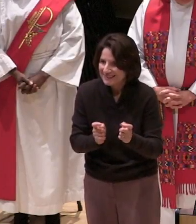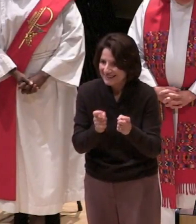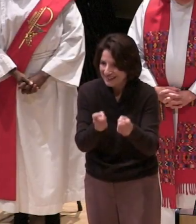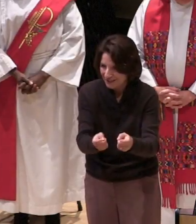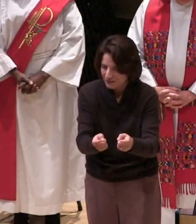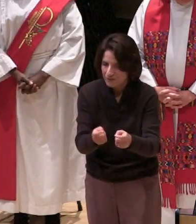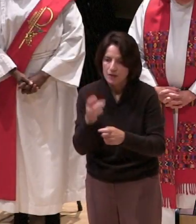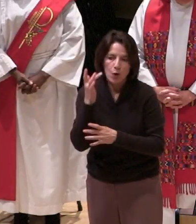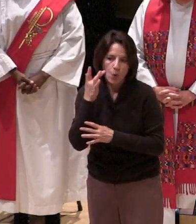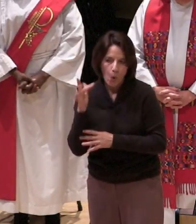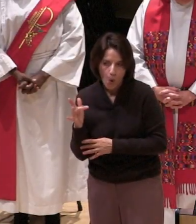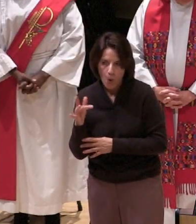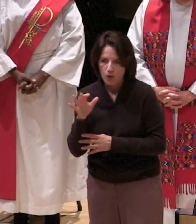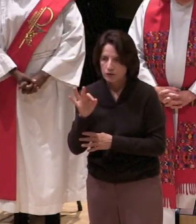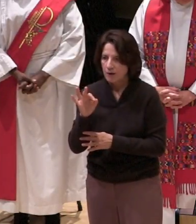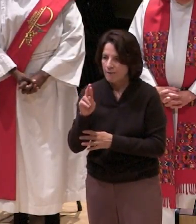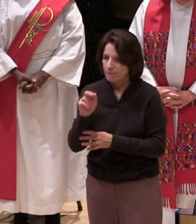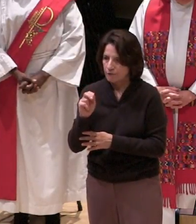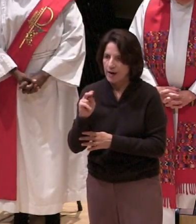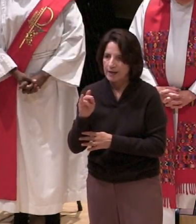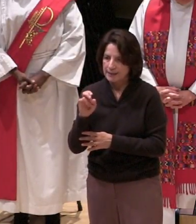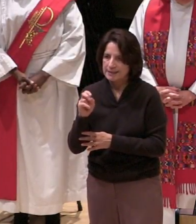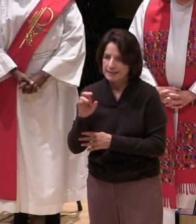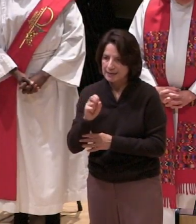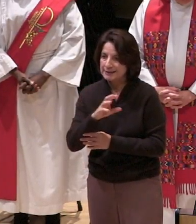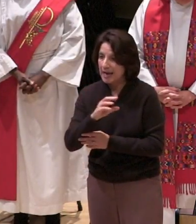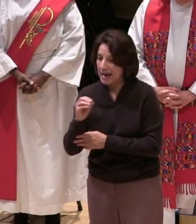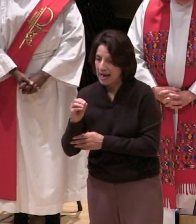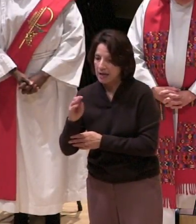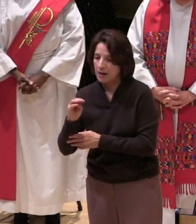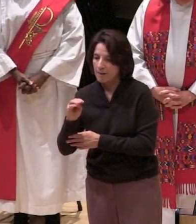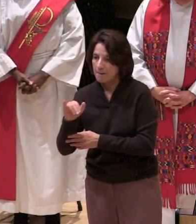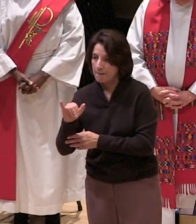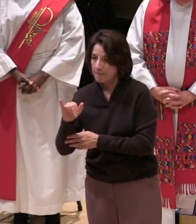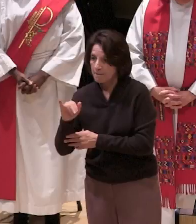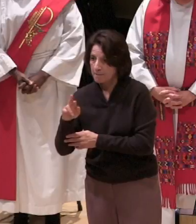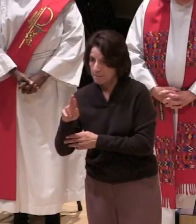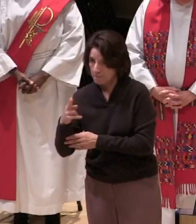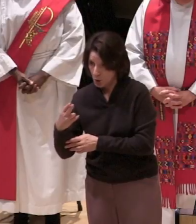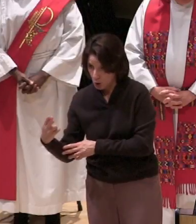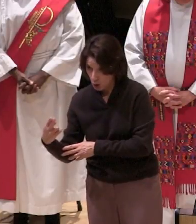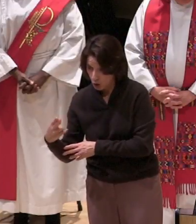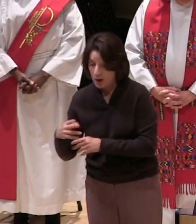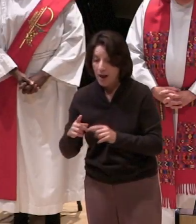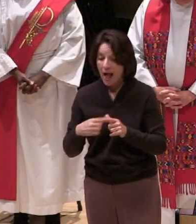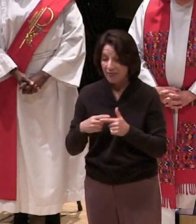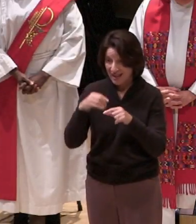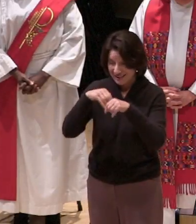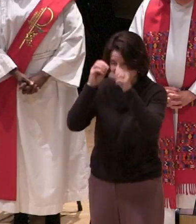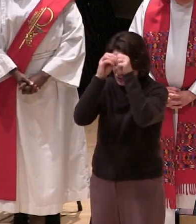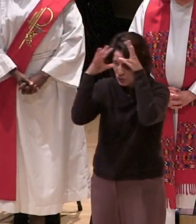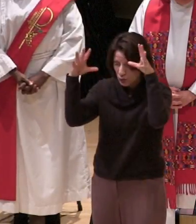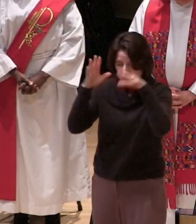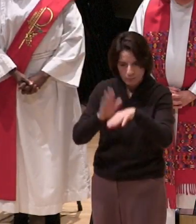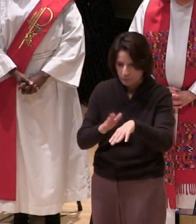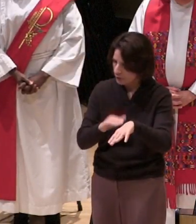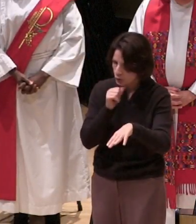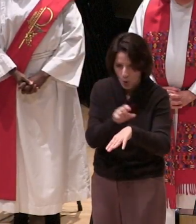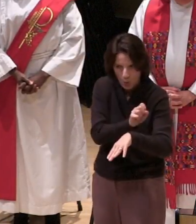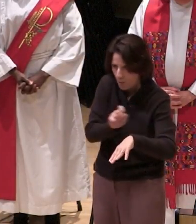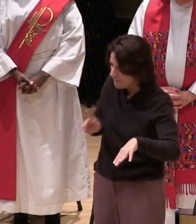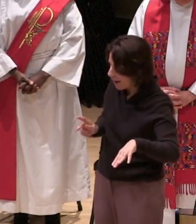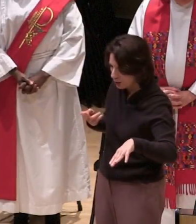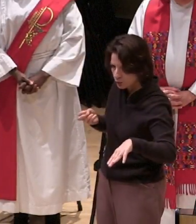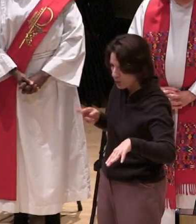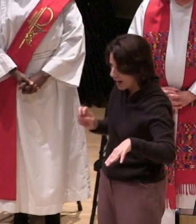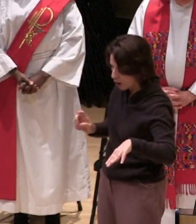gold, frankincense, and myrrh. And having been warned in a dream not to return to Herod, They departed for